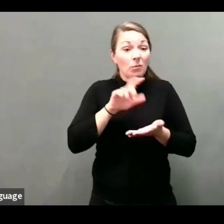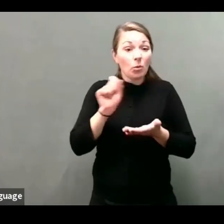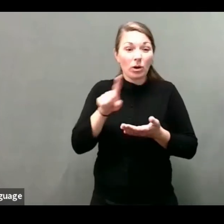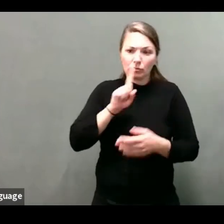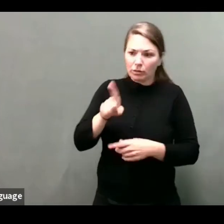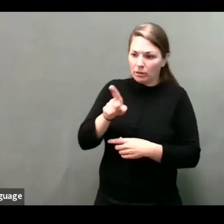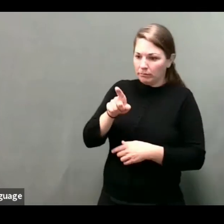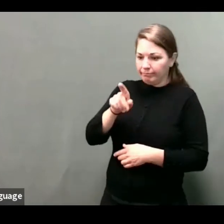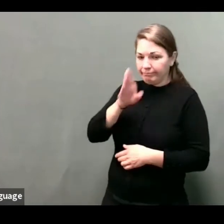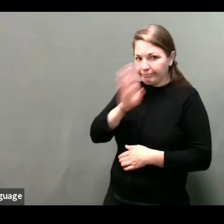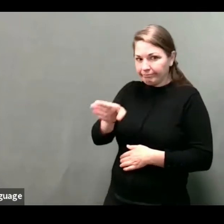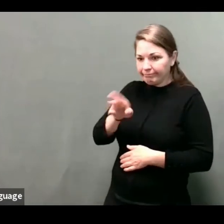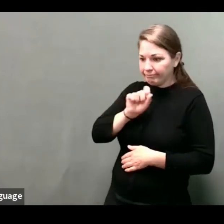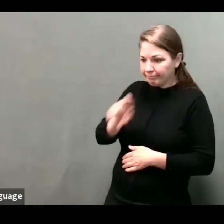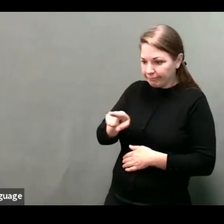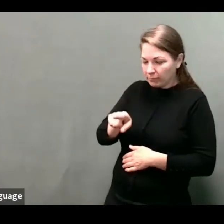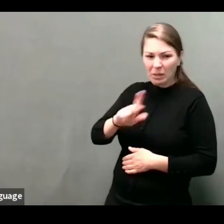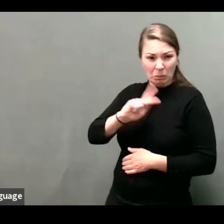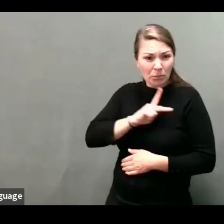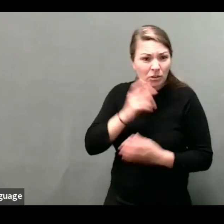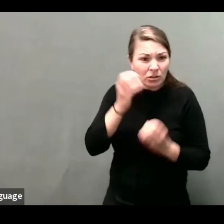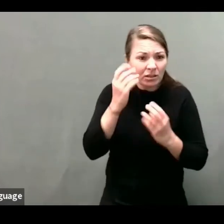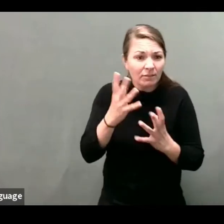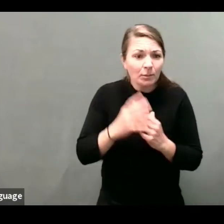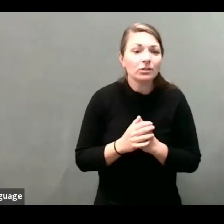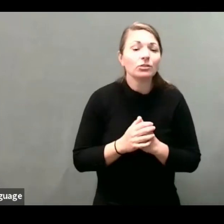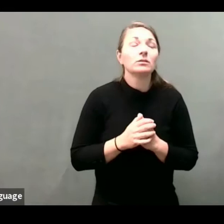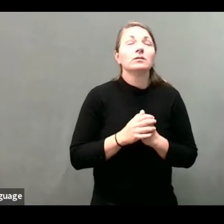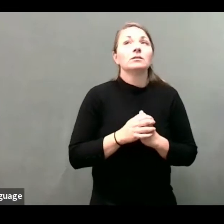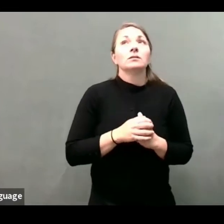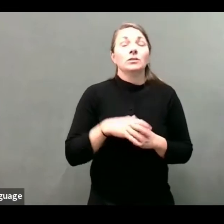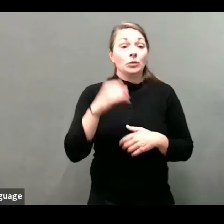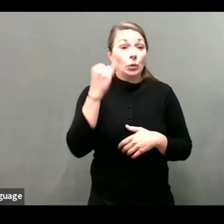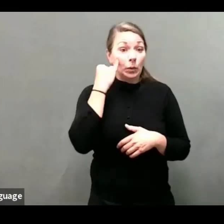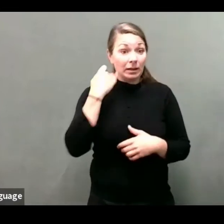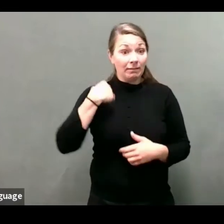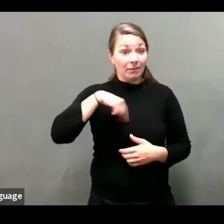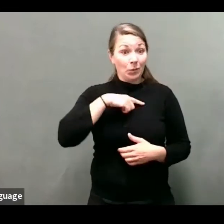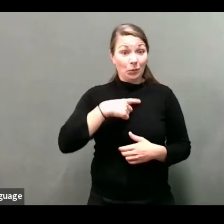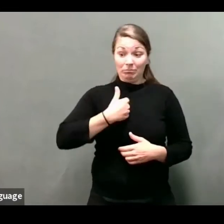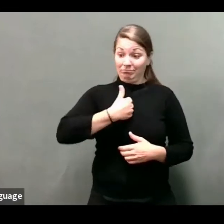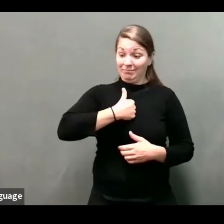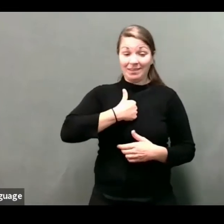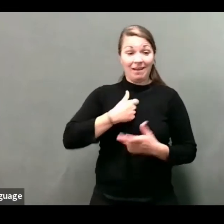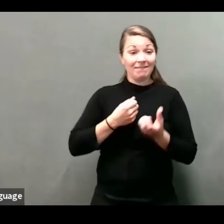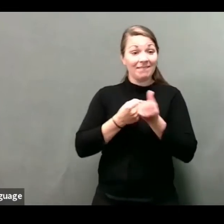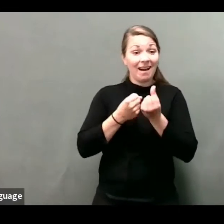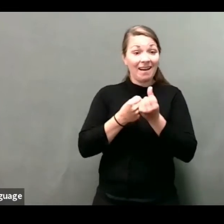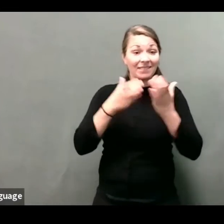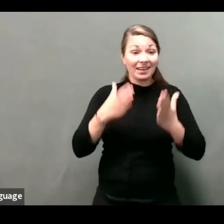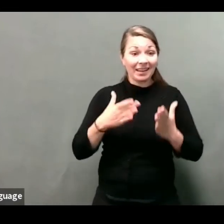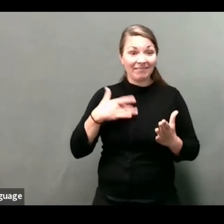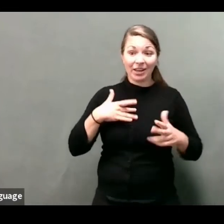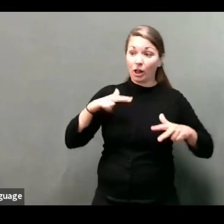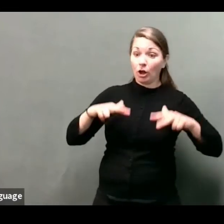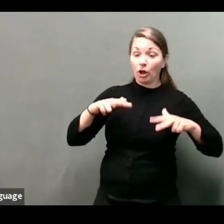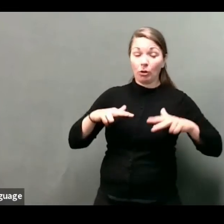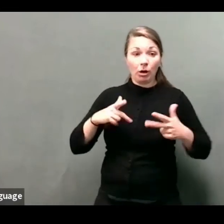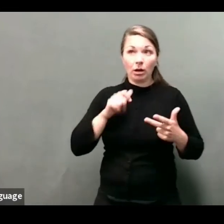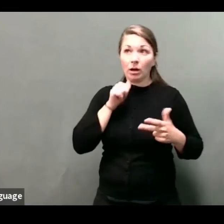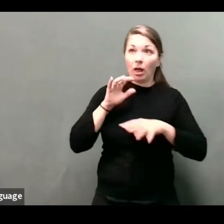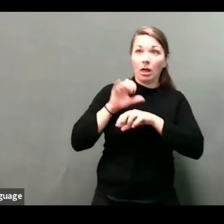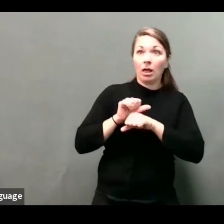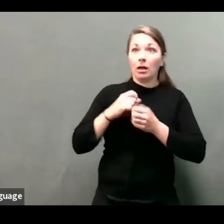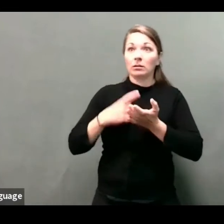for advocates, it can be really hard to sit with somebody, if we're not used to talking about those things, then we have to pretend